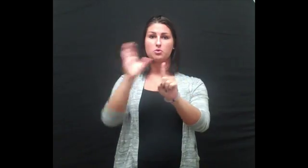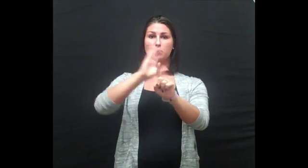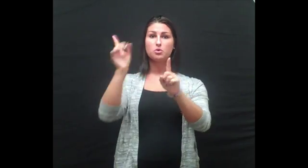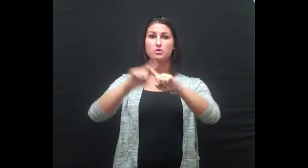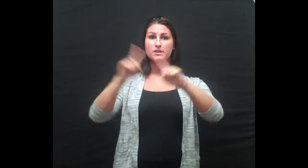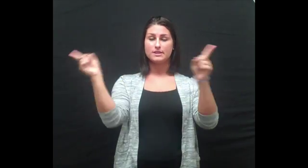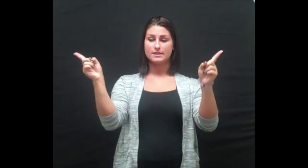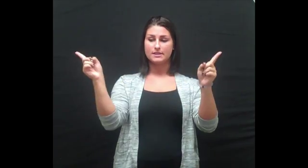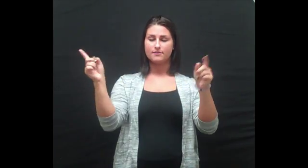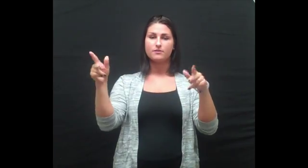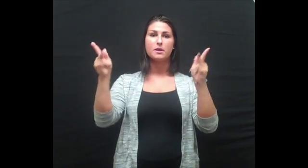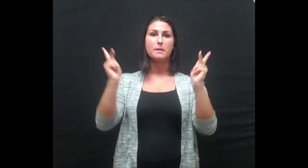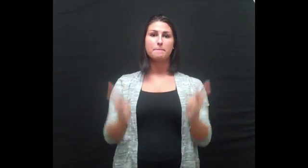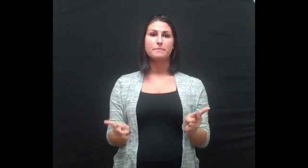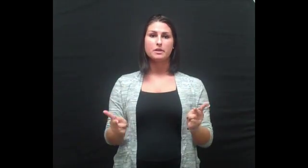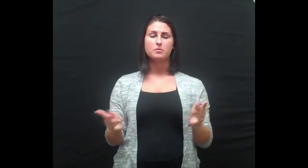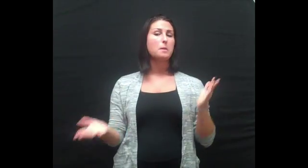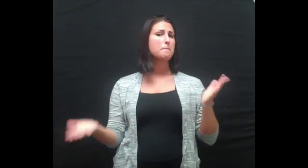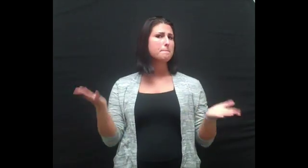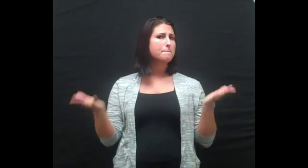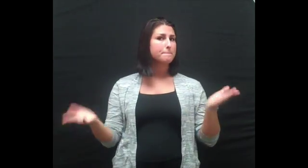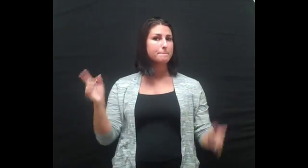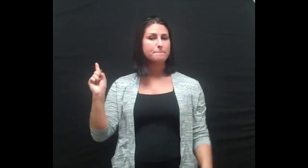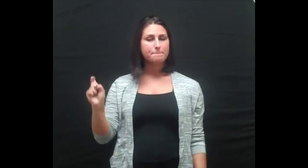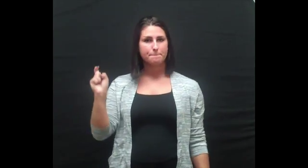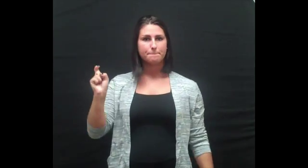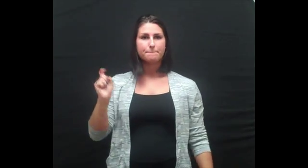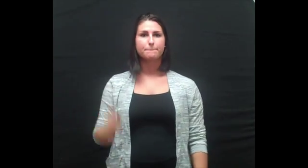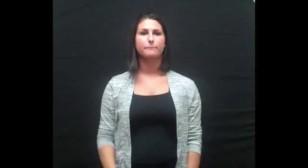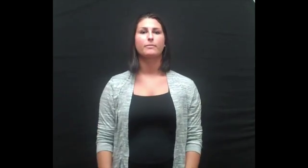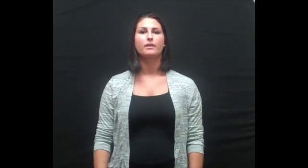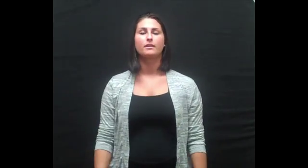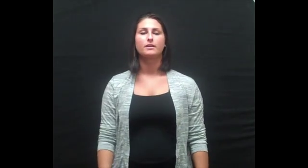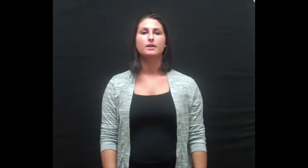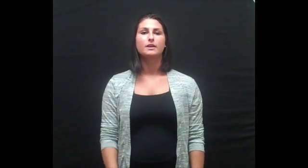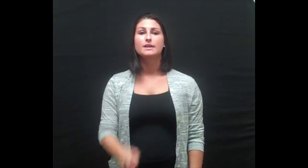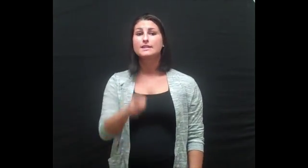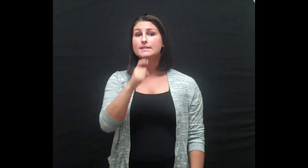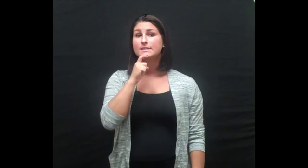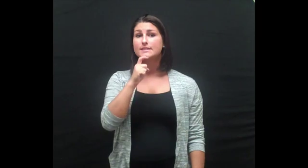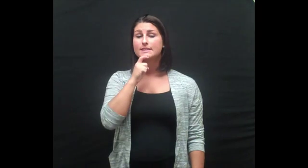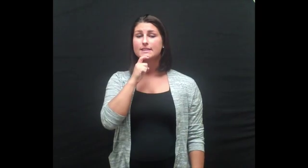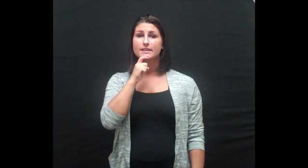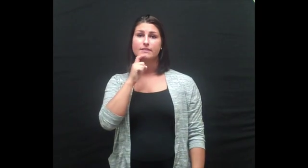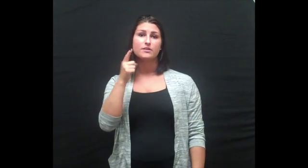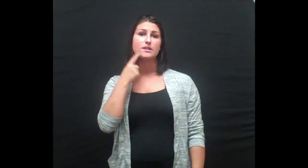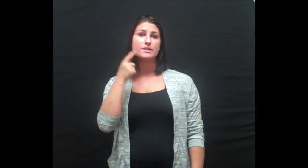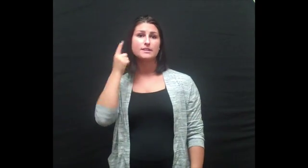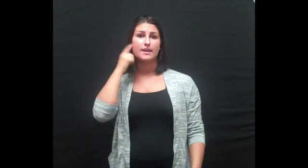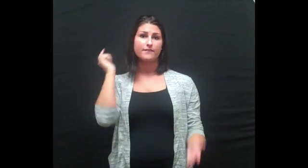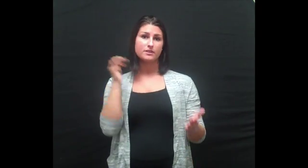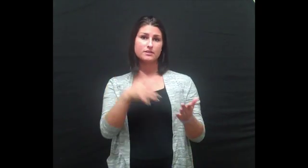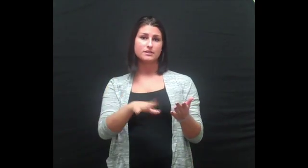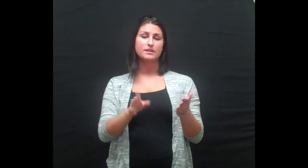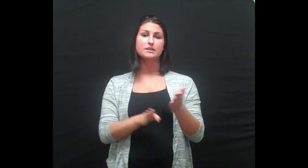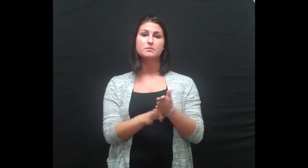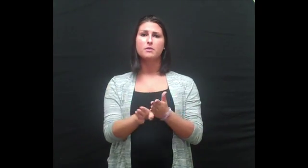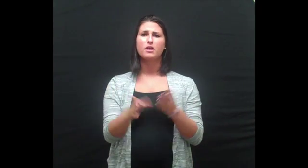I also realize now that culture is not just where you were born, what you look like, or what religion you are. Culture is